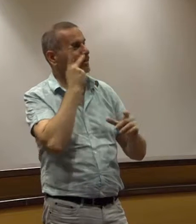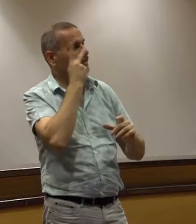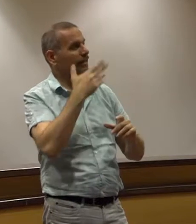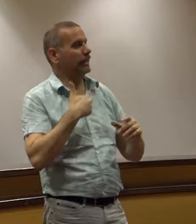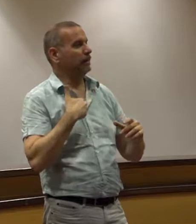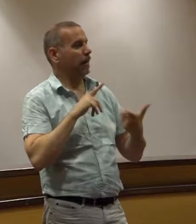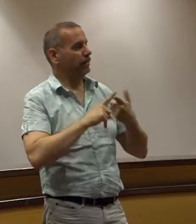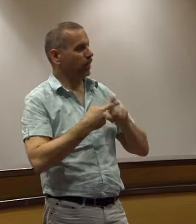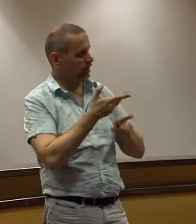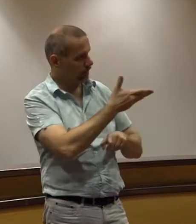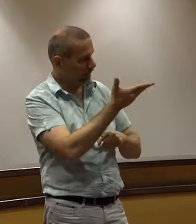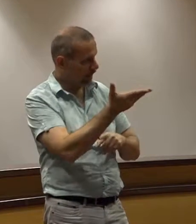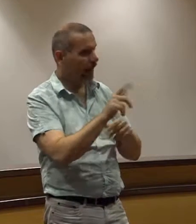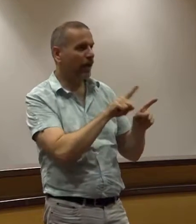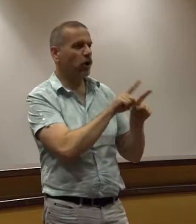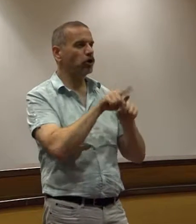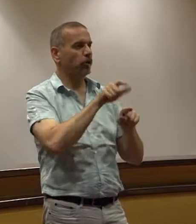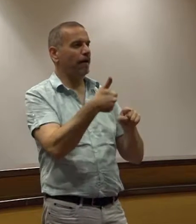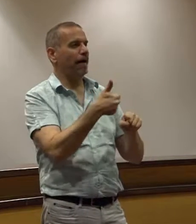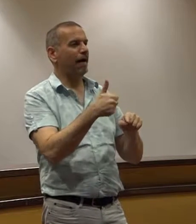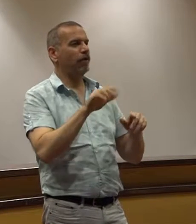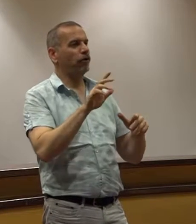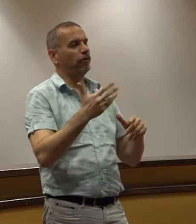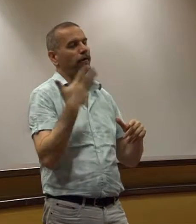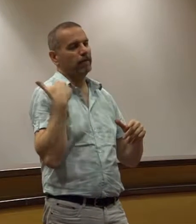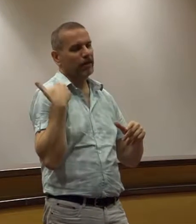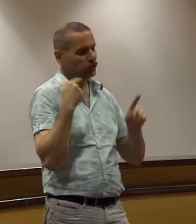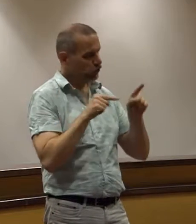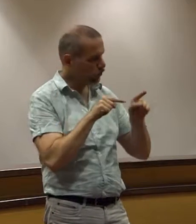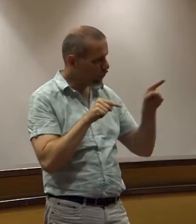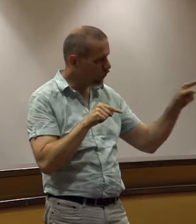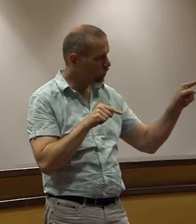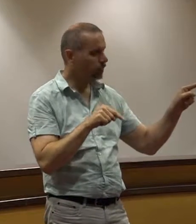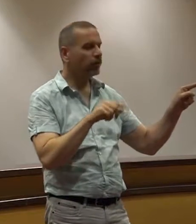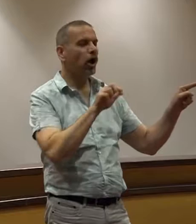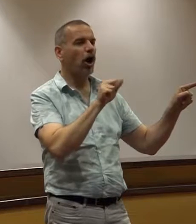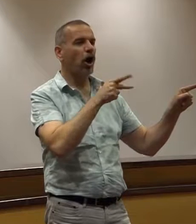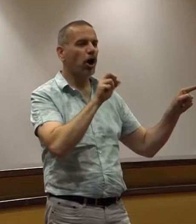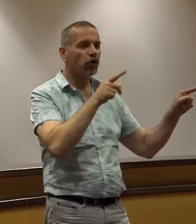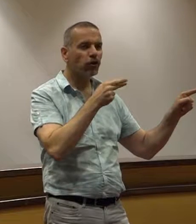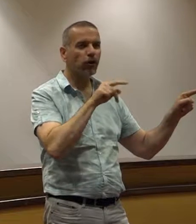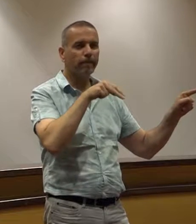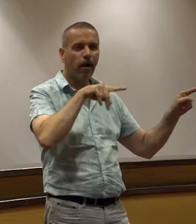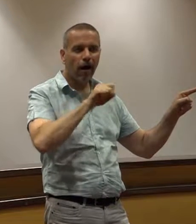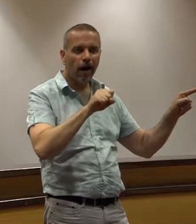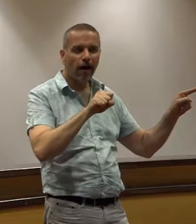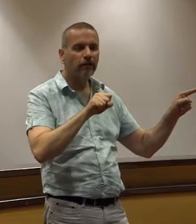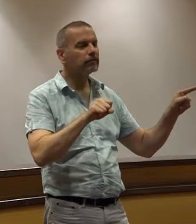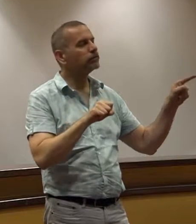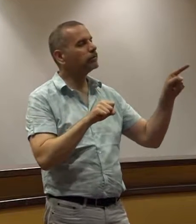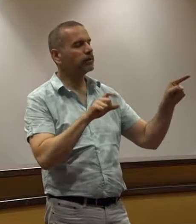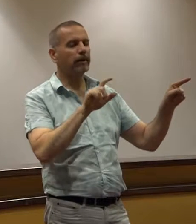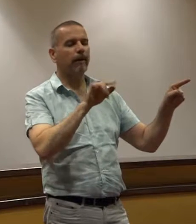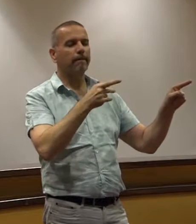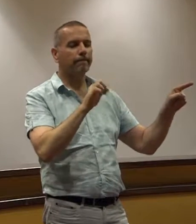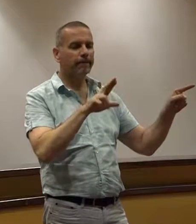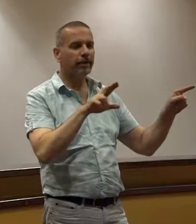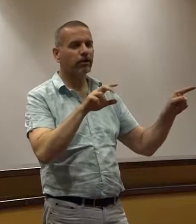here, Arthur Potts from Beaches East York and Peter Tabbins